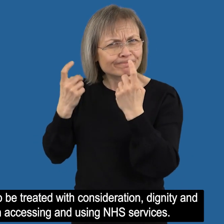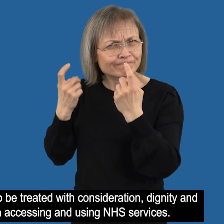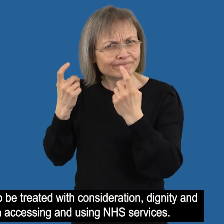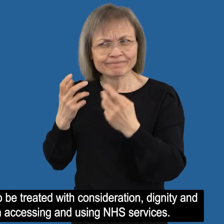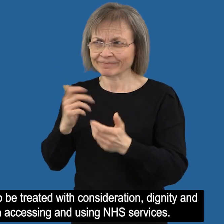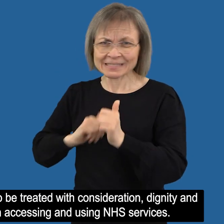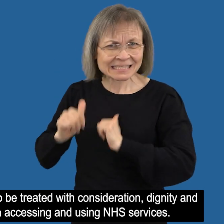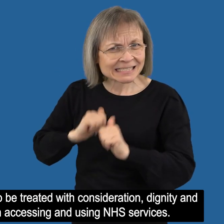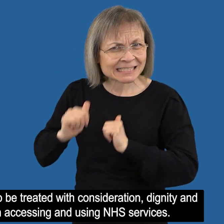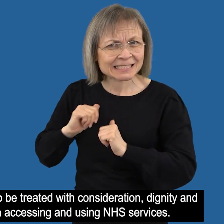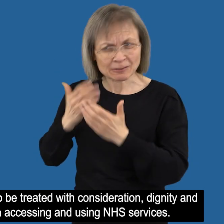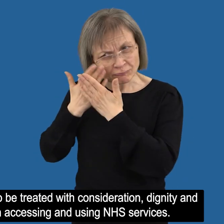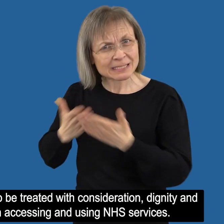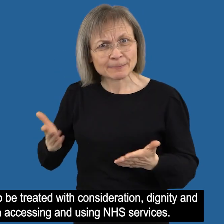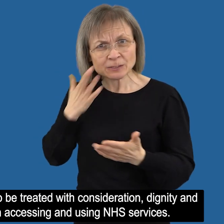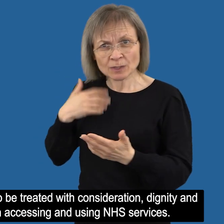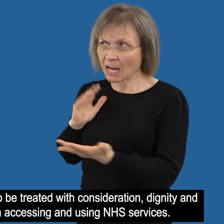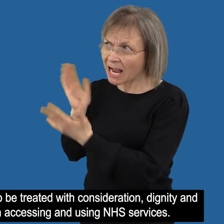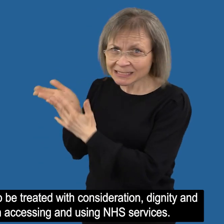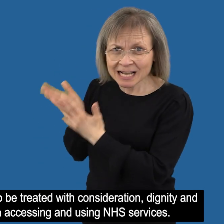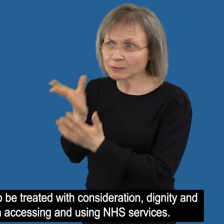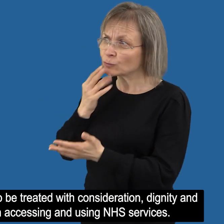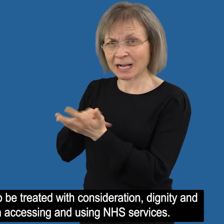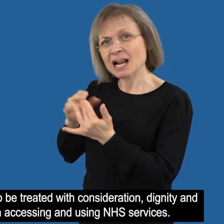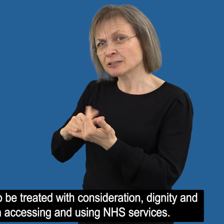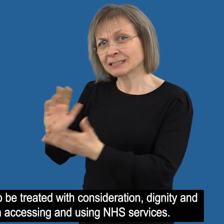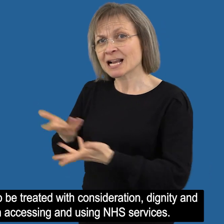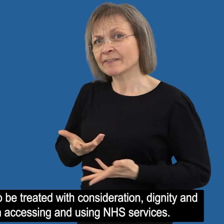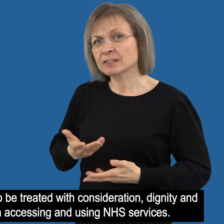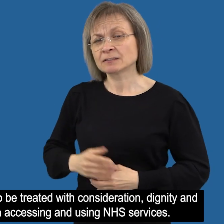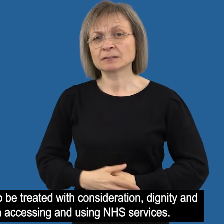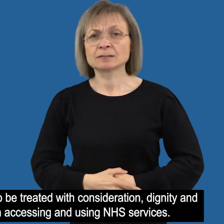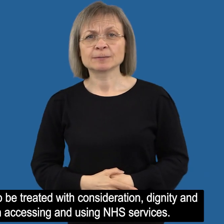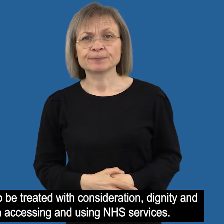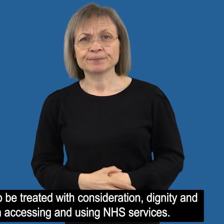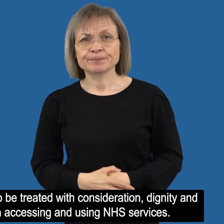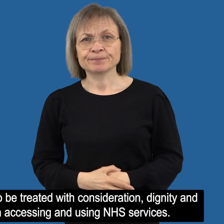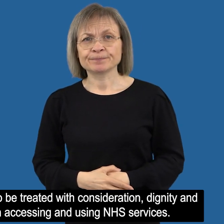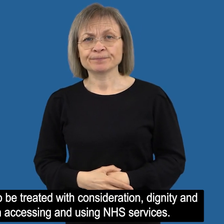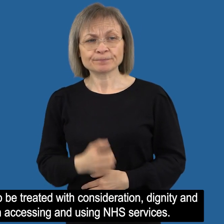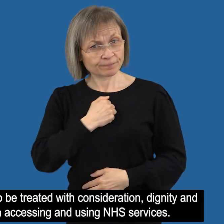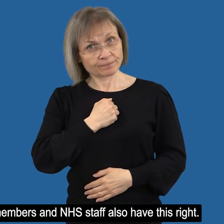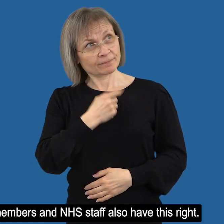I have the right to be treated with consideration, dignity and respect when accessing and using NHS